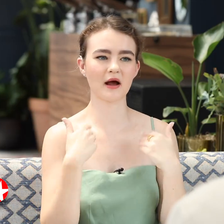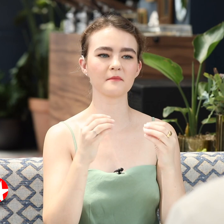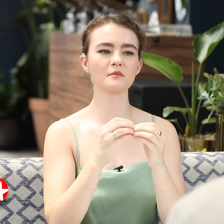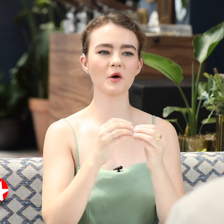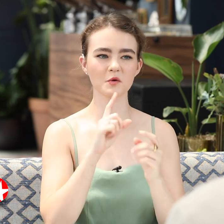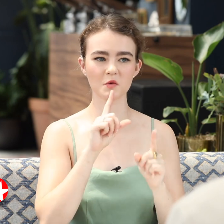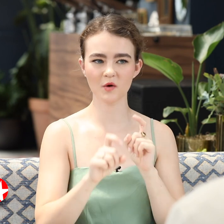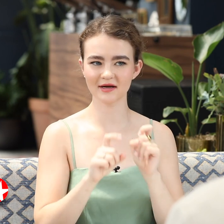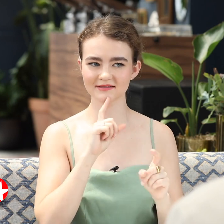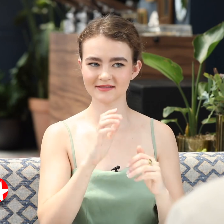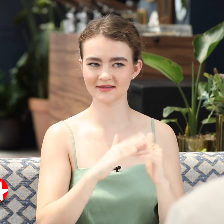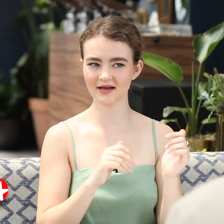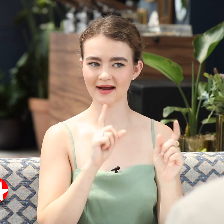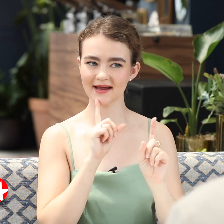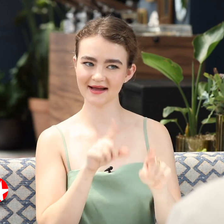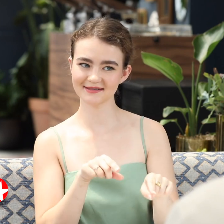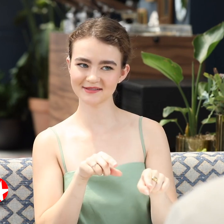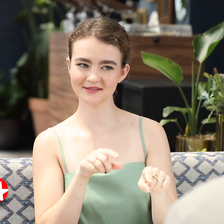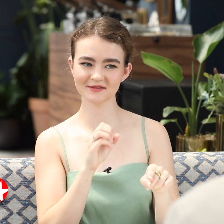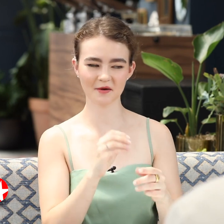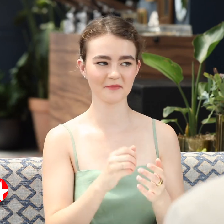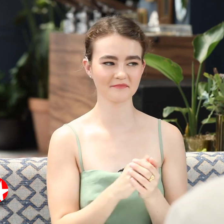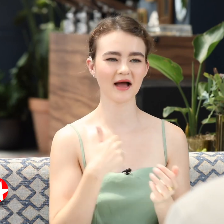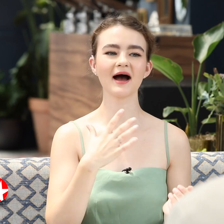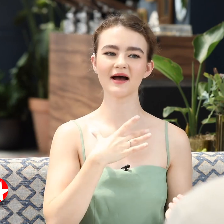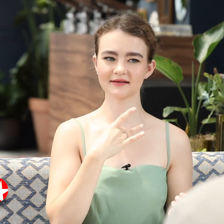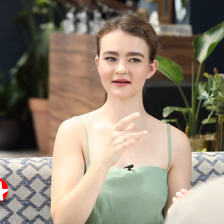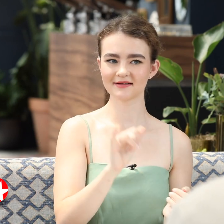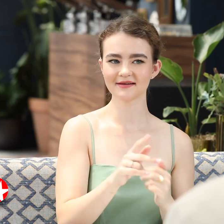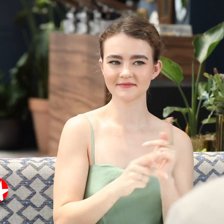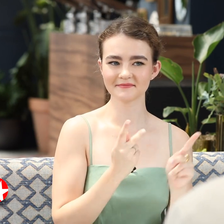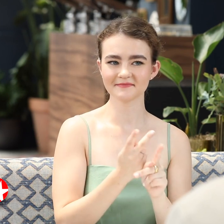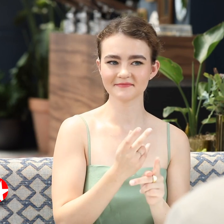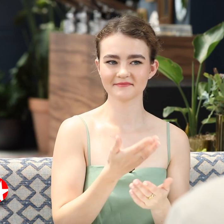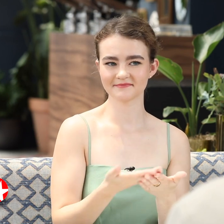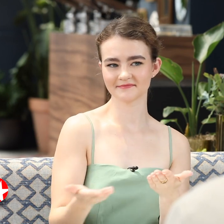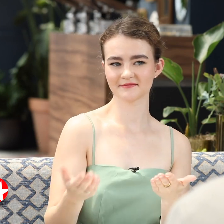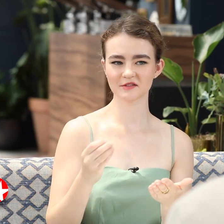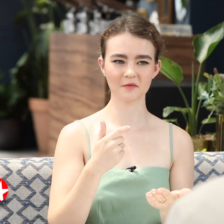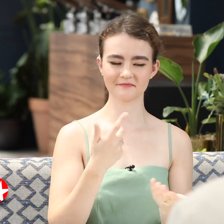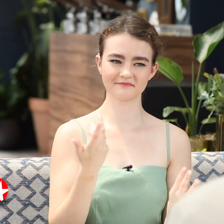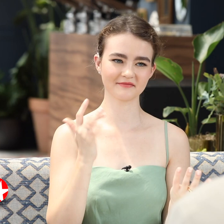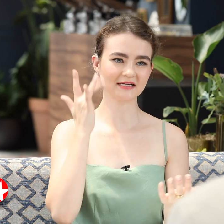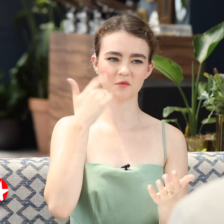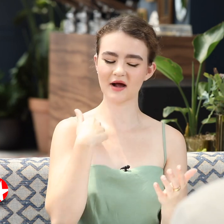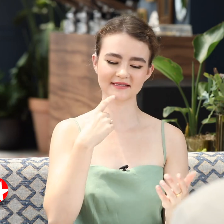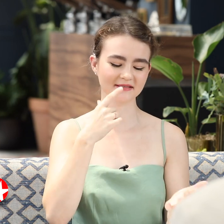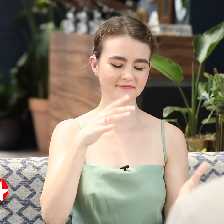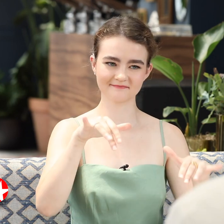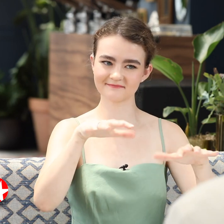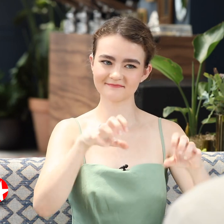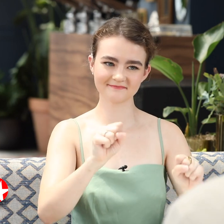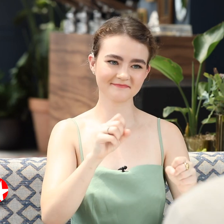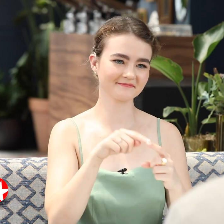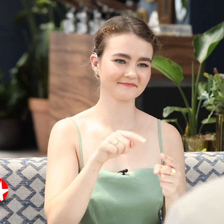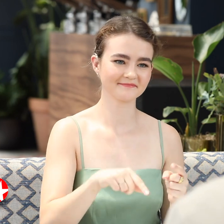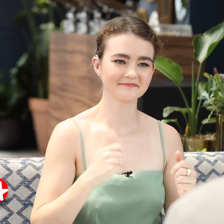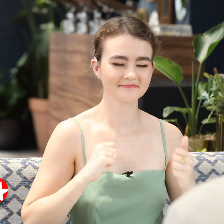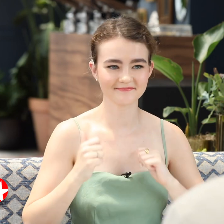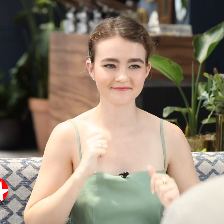happening throughout the storyline. I think often audiences leave with more questions than answers, and I like that kind of play, that kind of narrative.